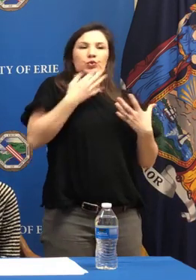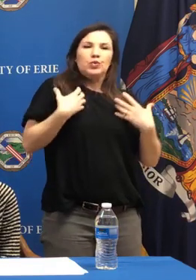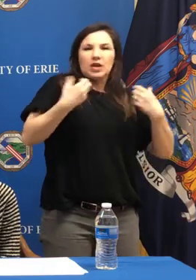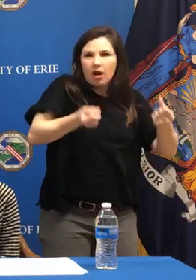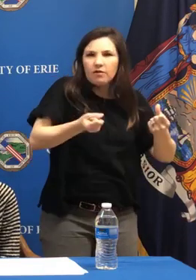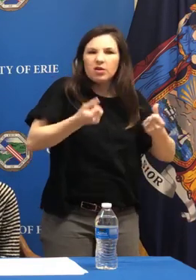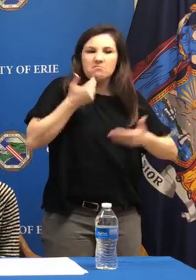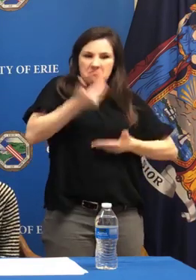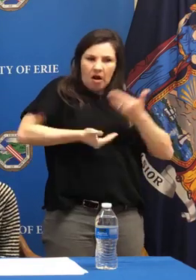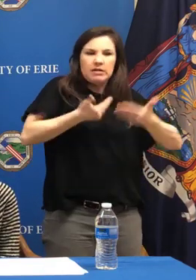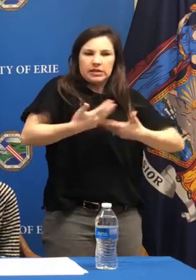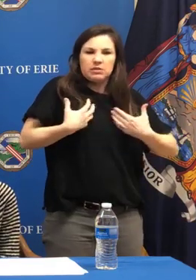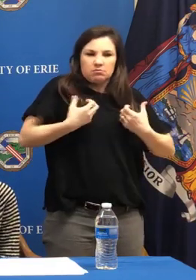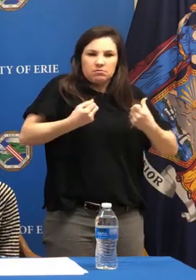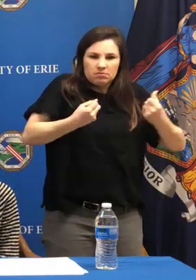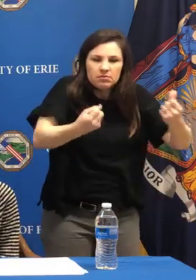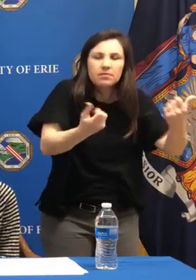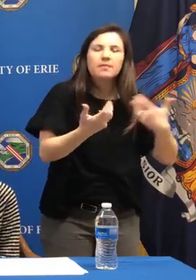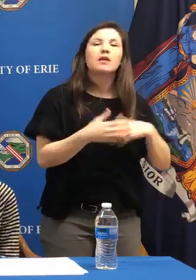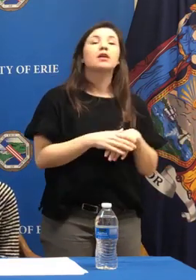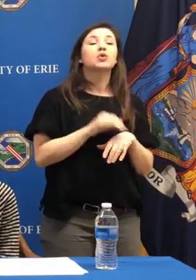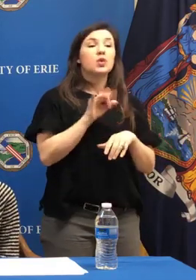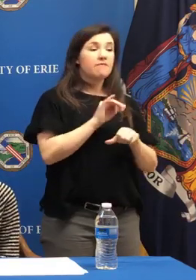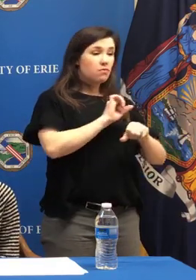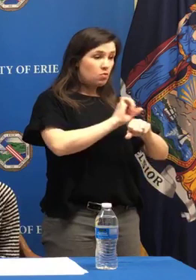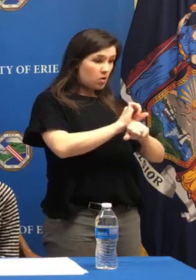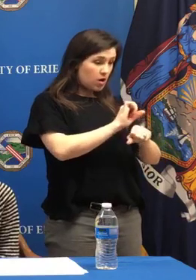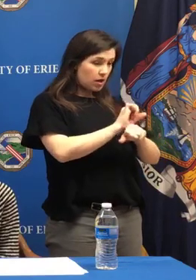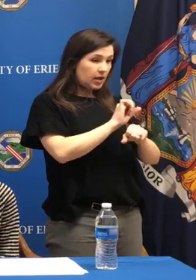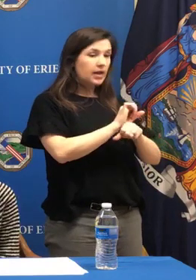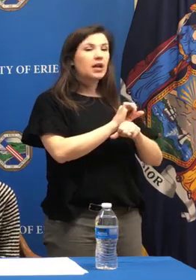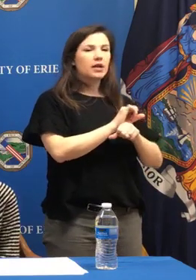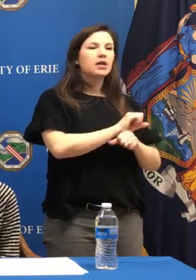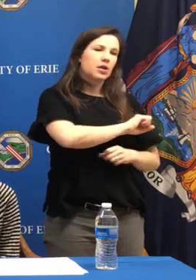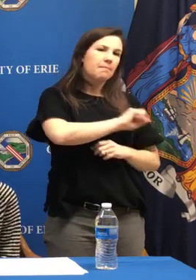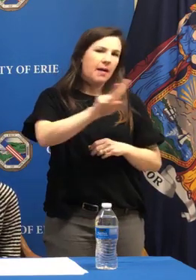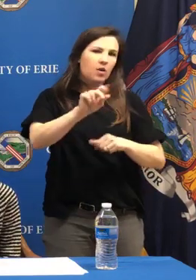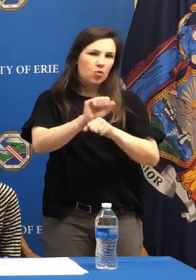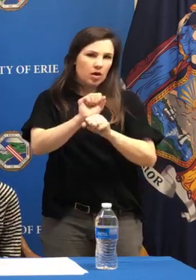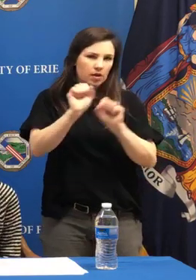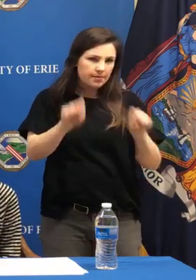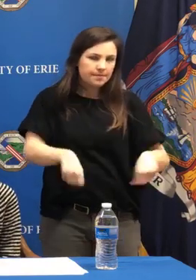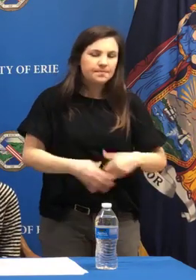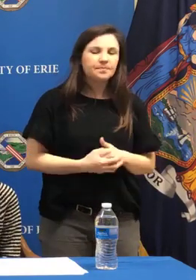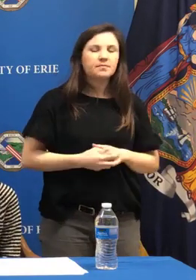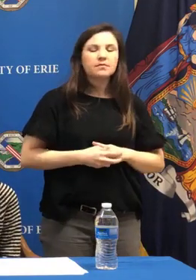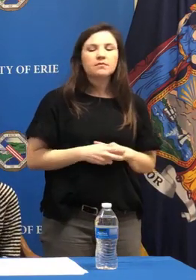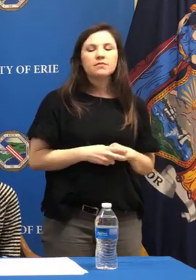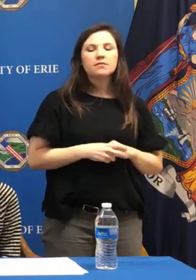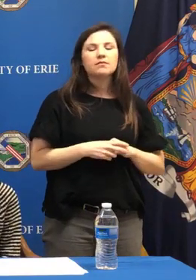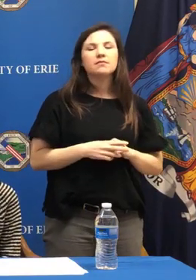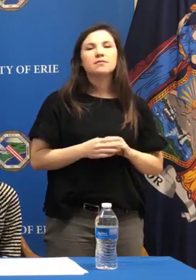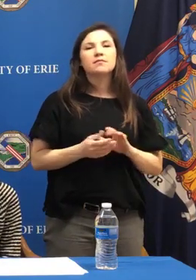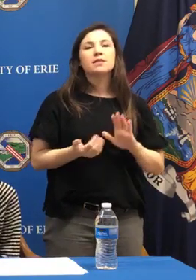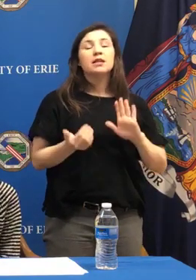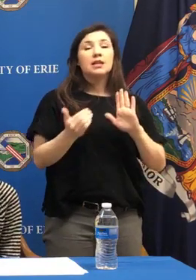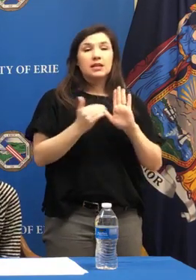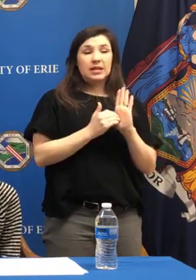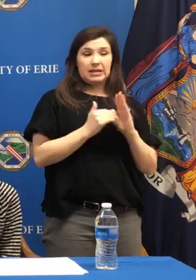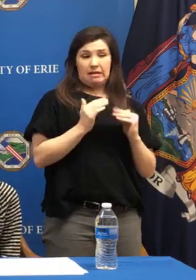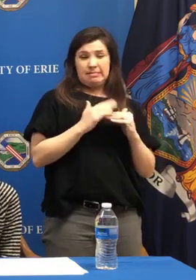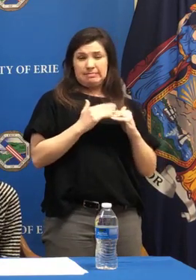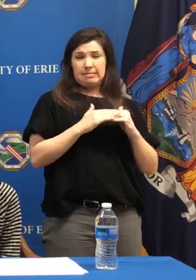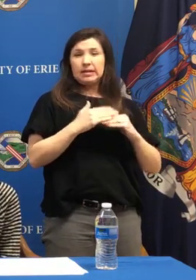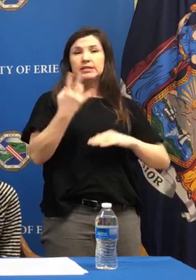they're somebody who is working, that point that they can return to work. But again, we want to make sure that it's been at